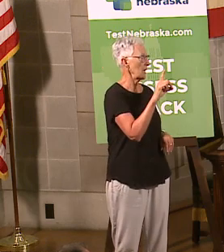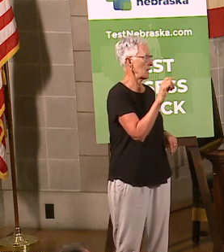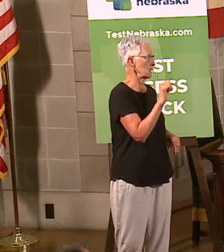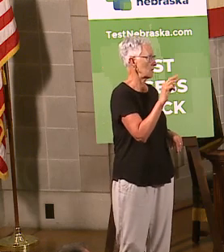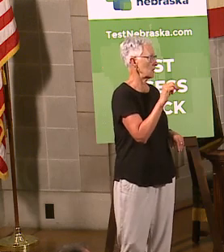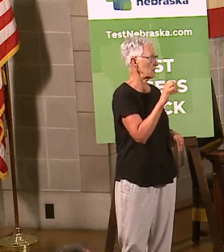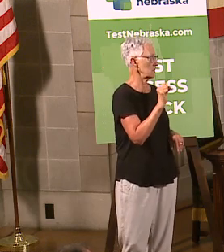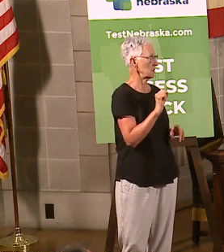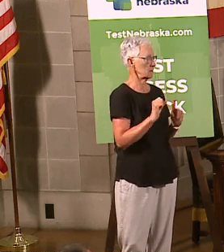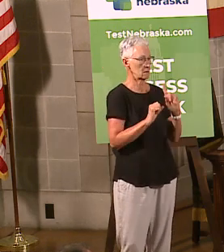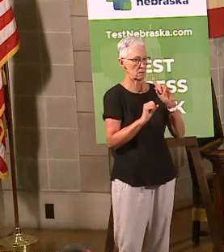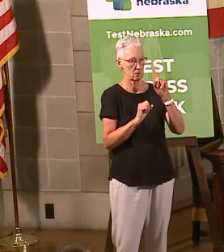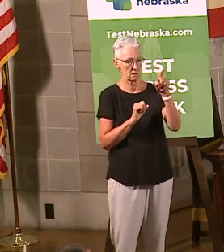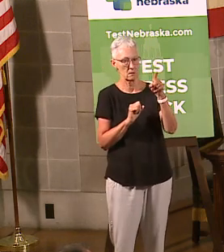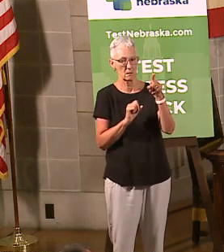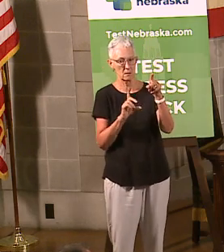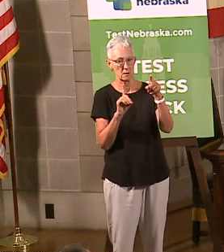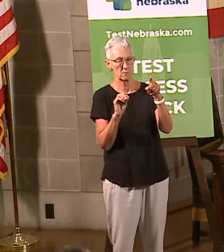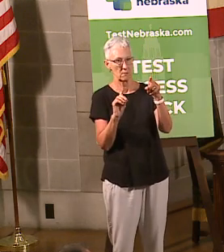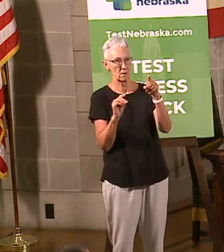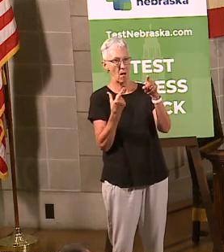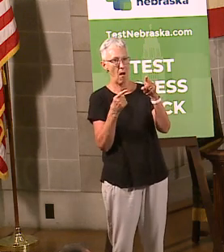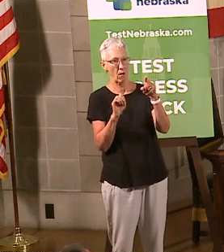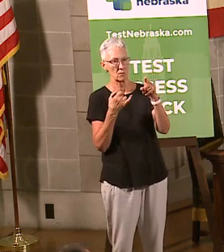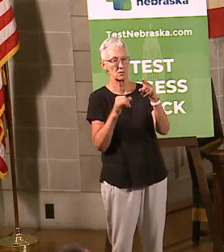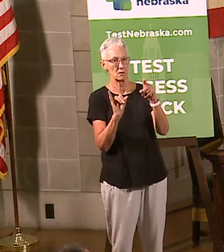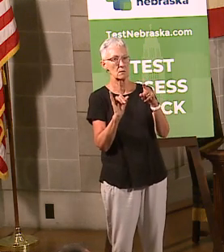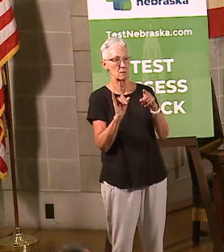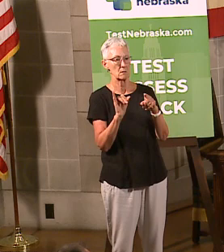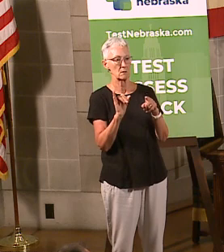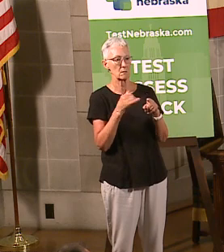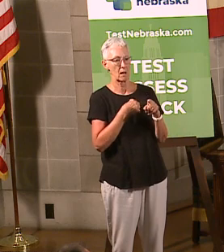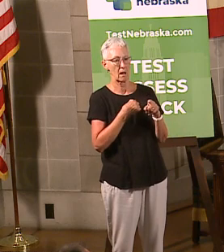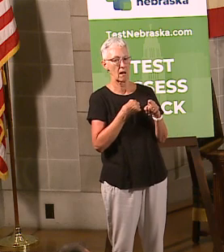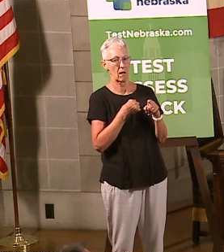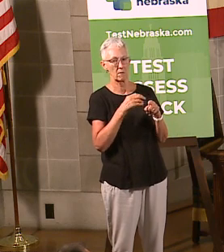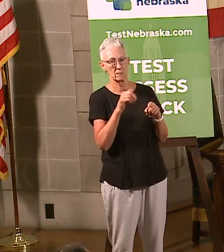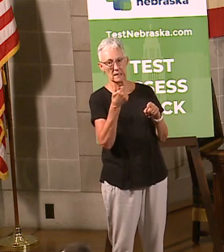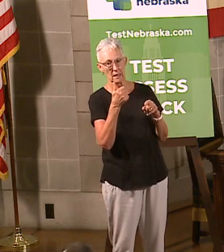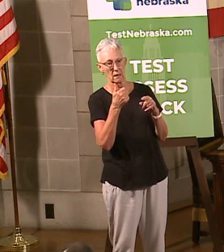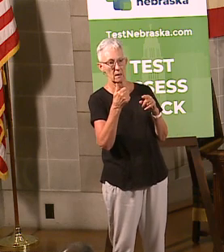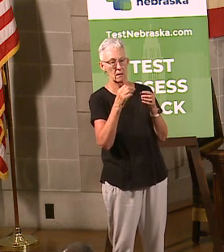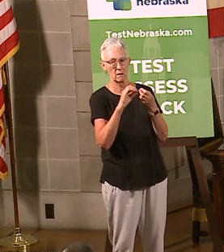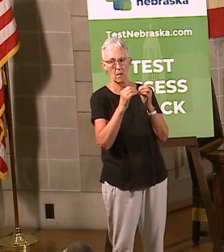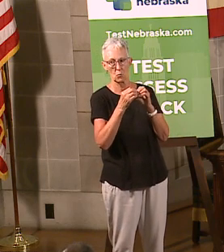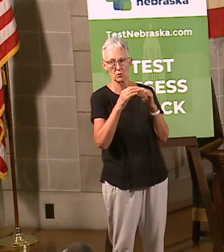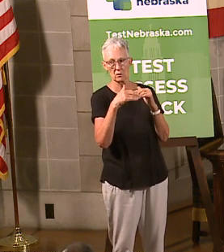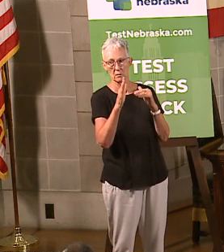been low double digits, but pretty close. Yeah.